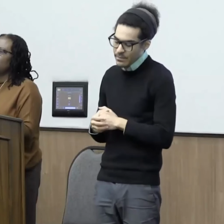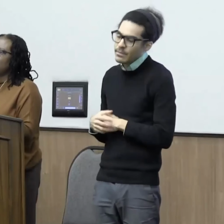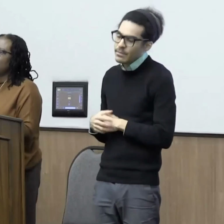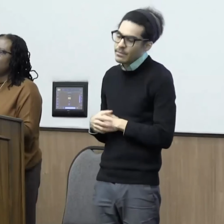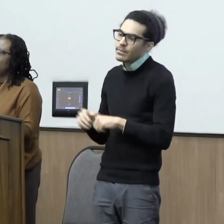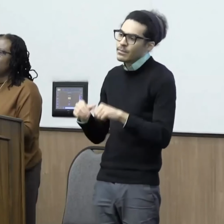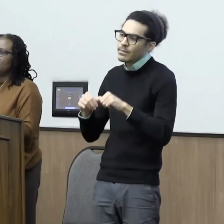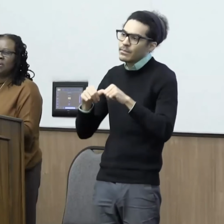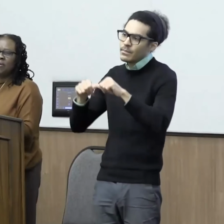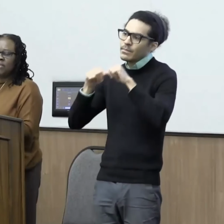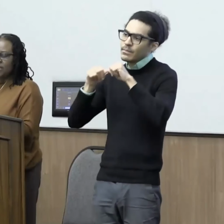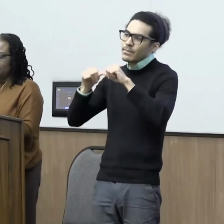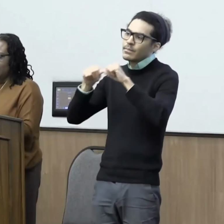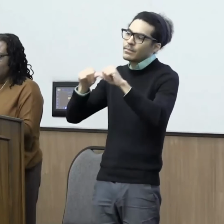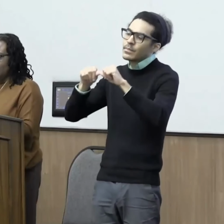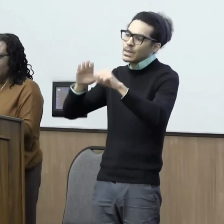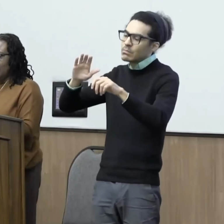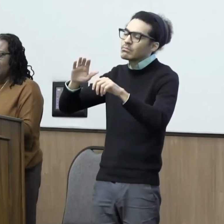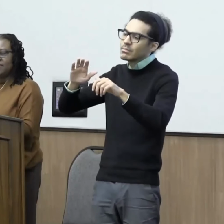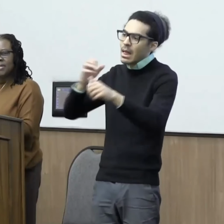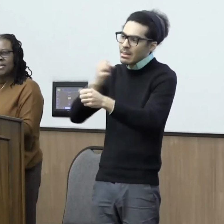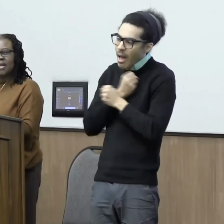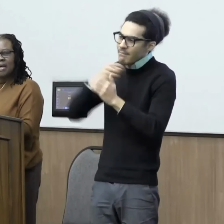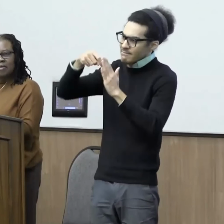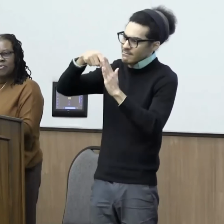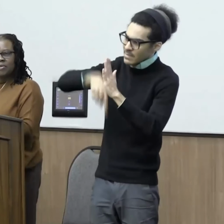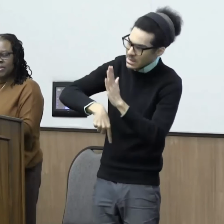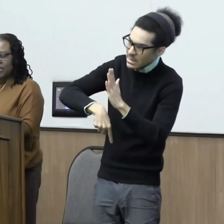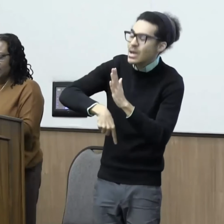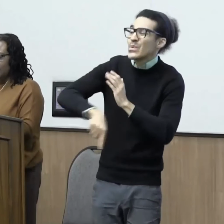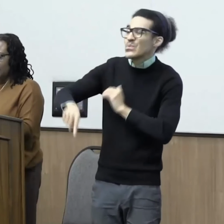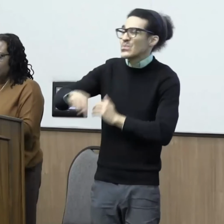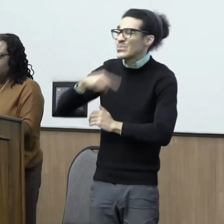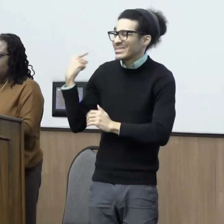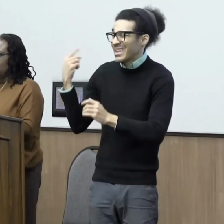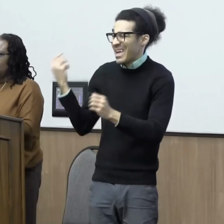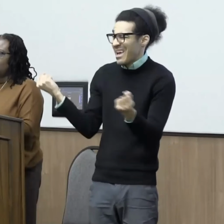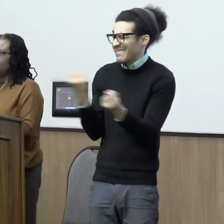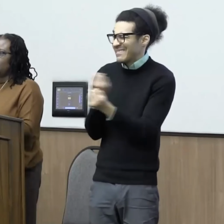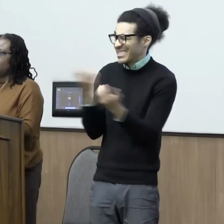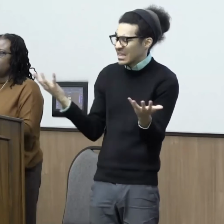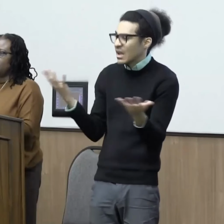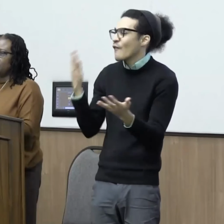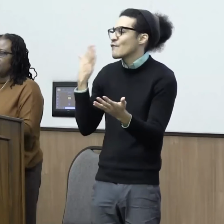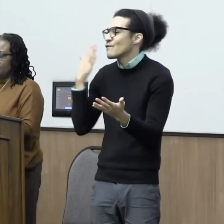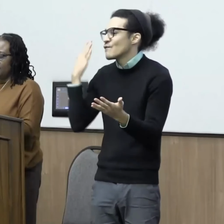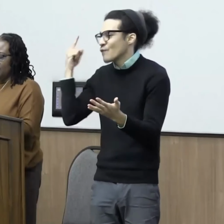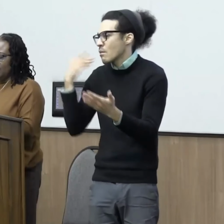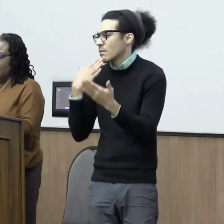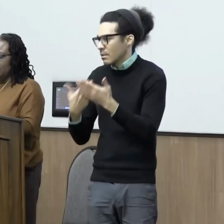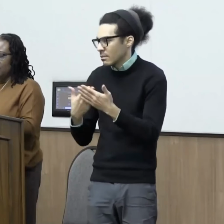Continue to dare to love deeply and risk everything for the good thing.